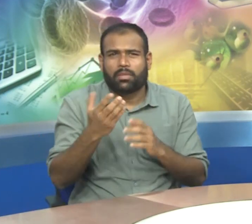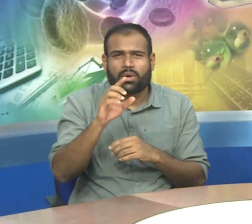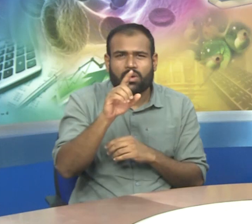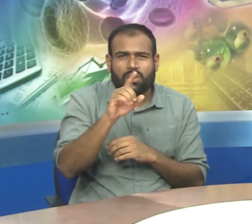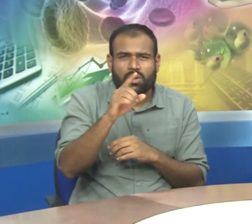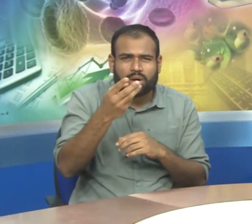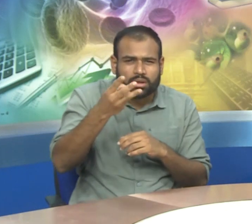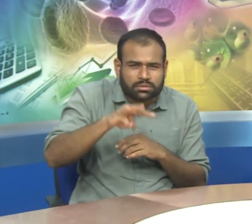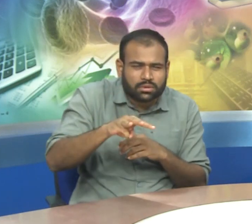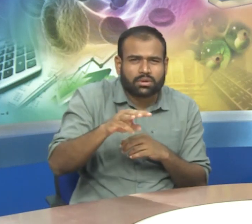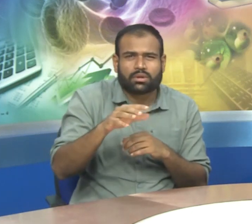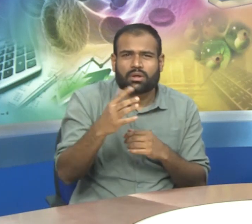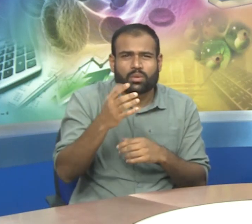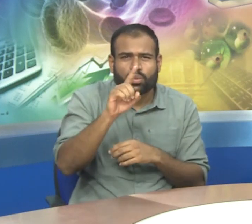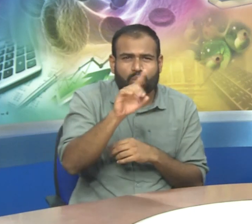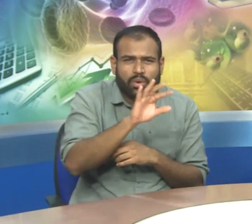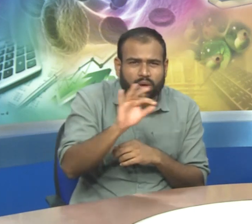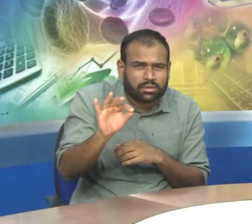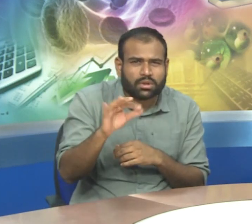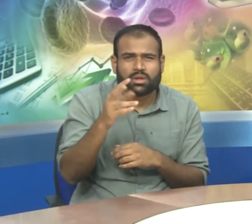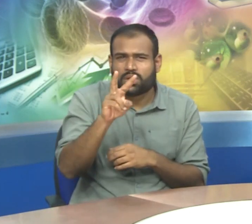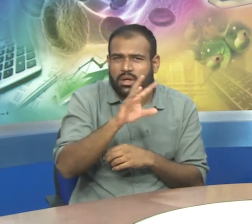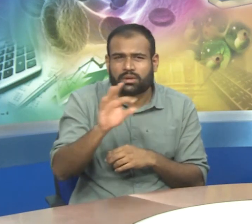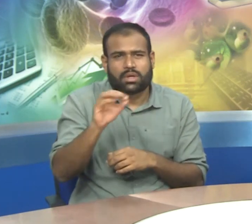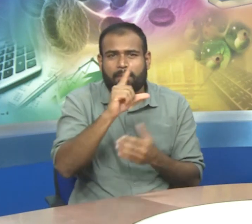for lending the books and receiving back.